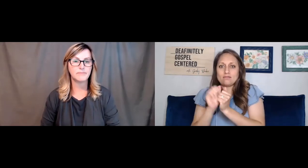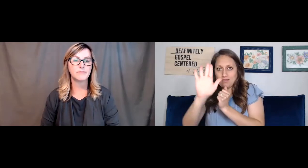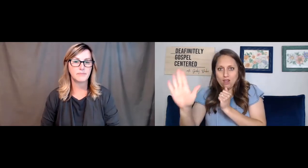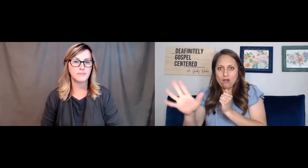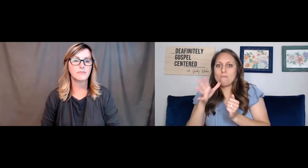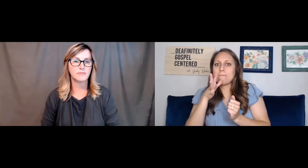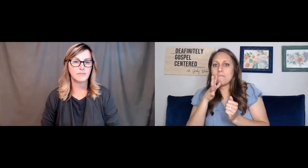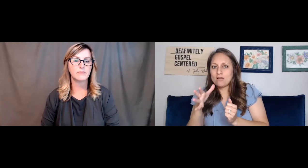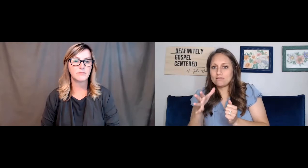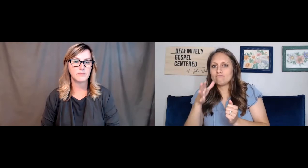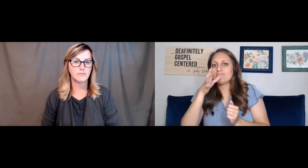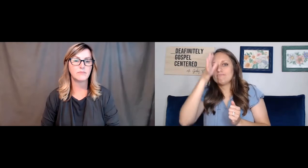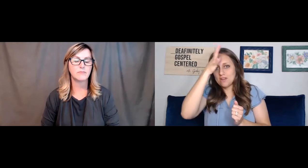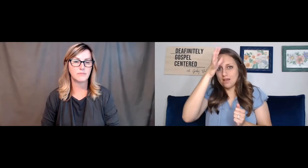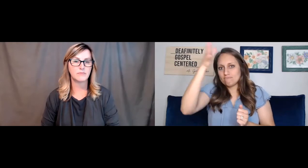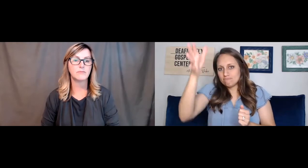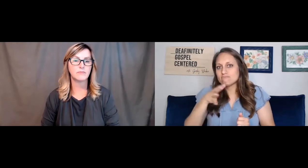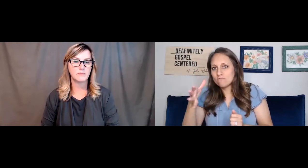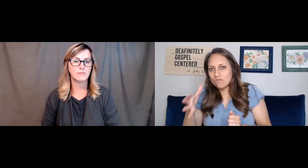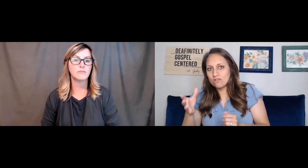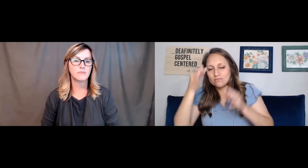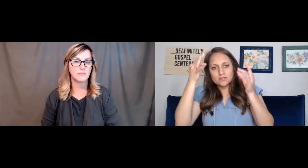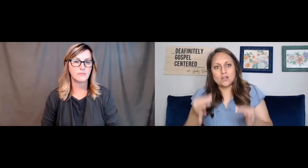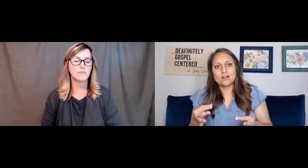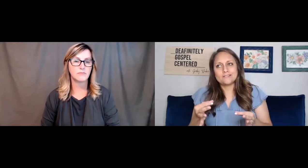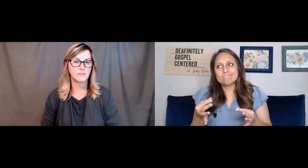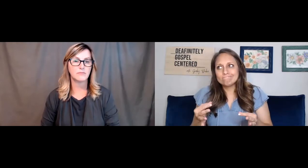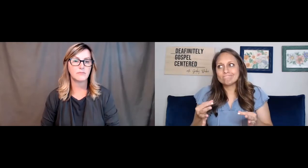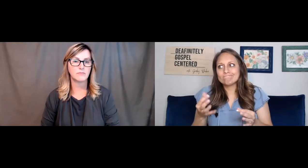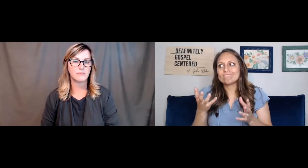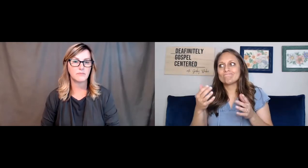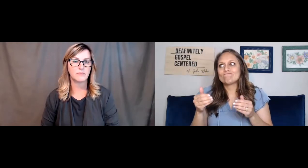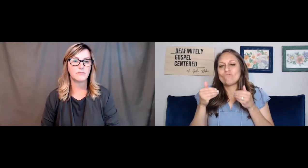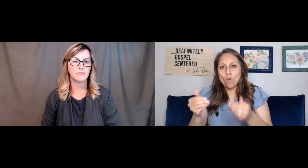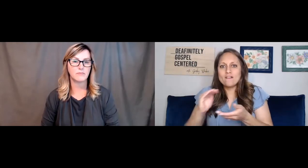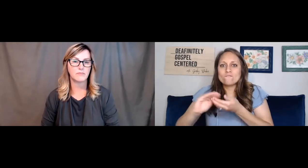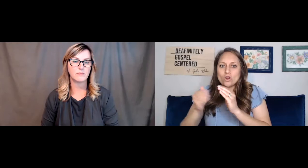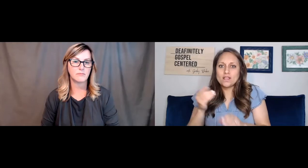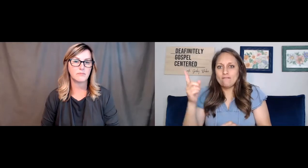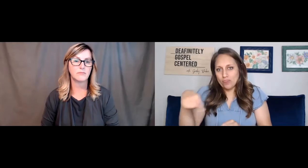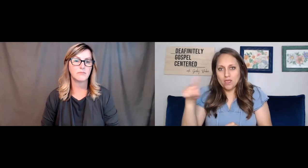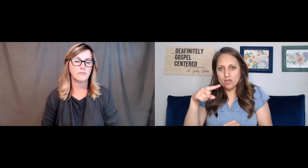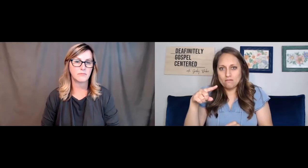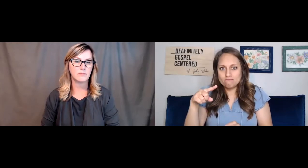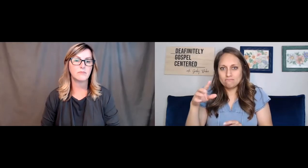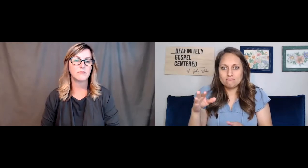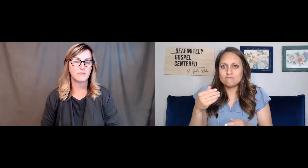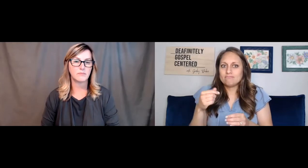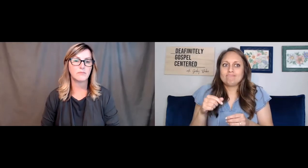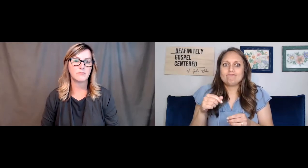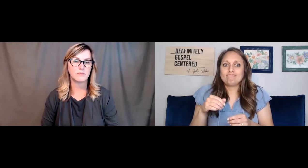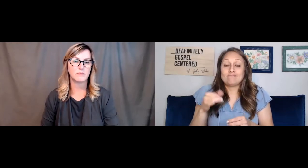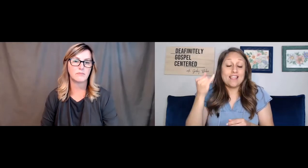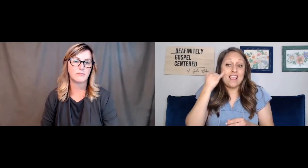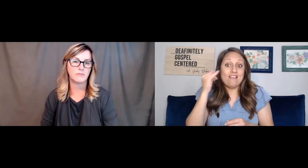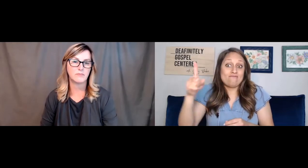with relating to their parents or their grandparents. They have to make that conscious decision to forgive them,